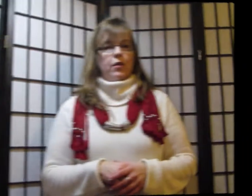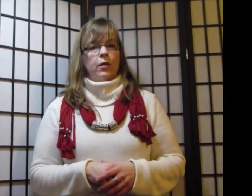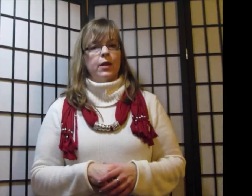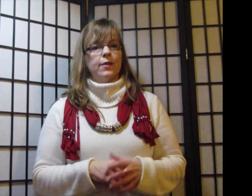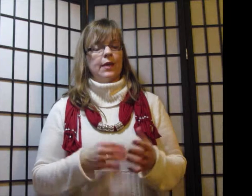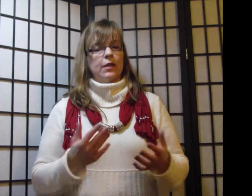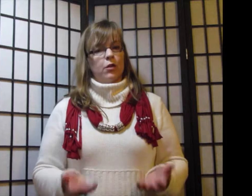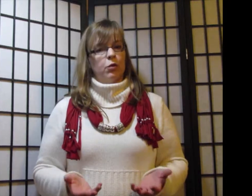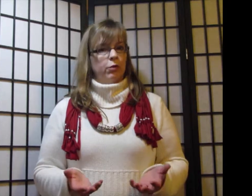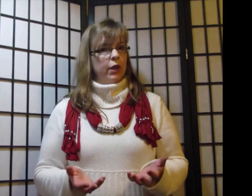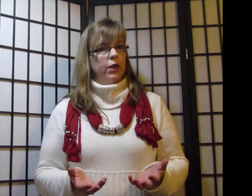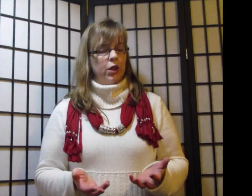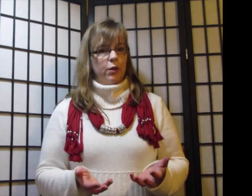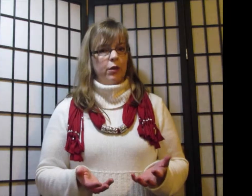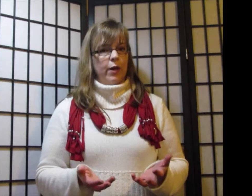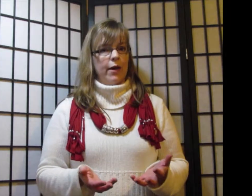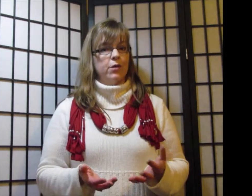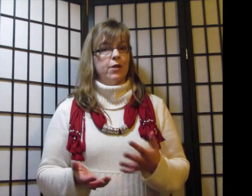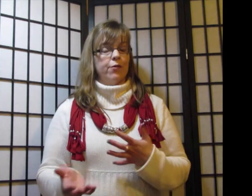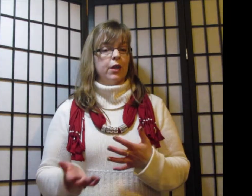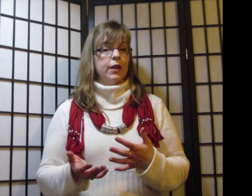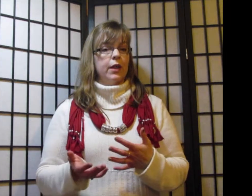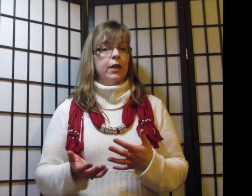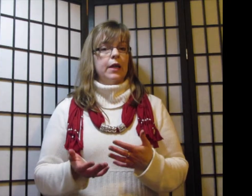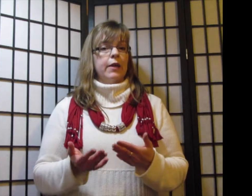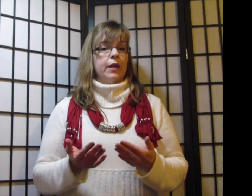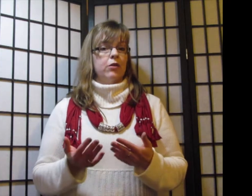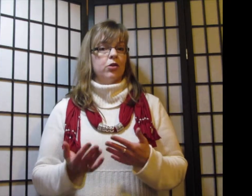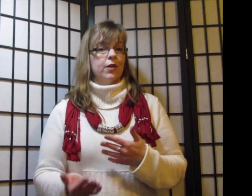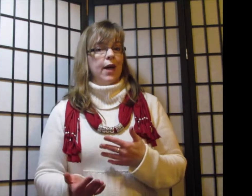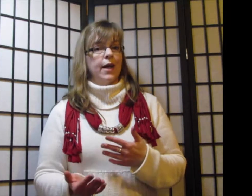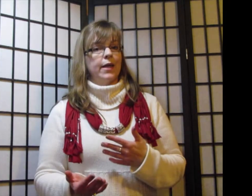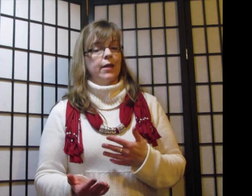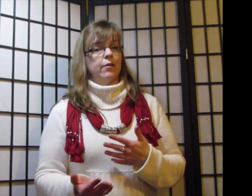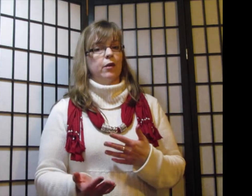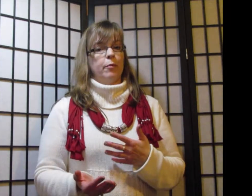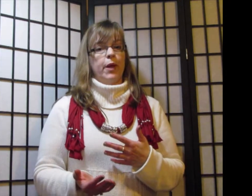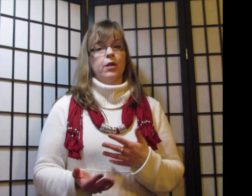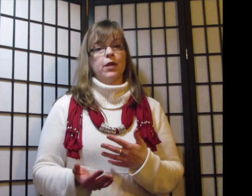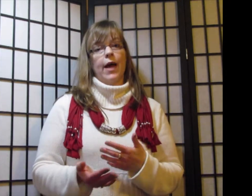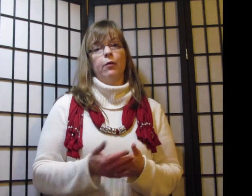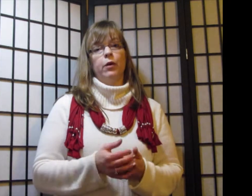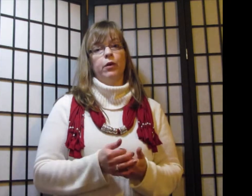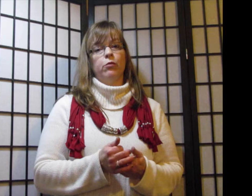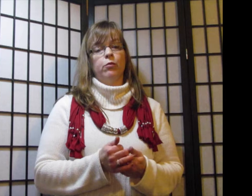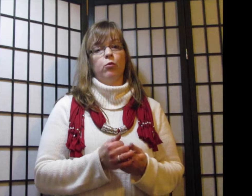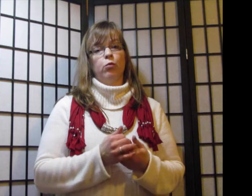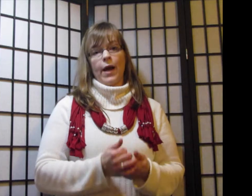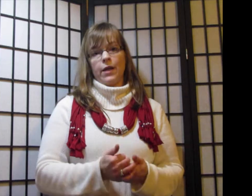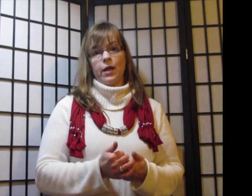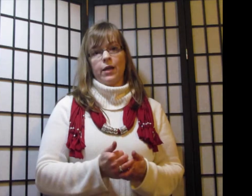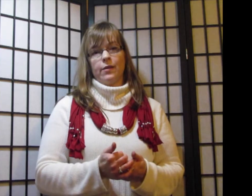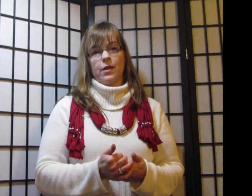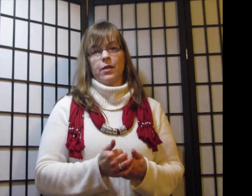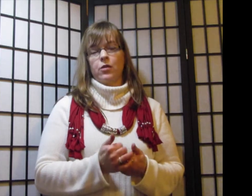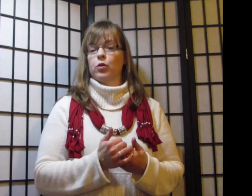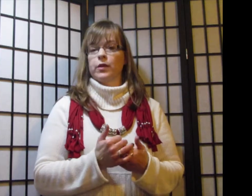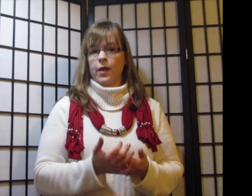So this sentence will really show you how differently things are signed as compared to how we would write a sentence or say